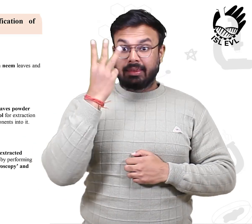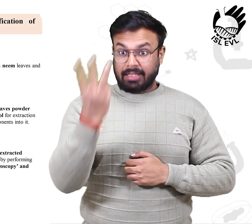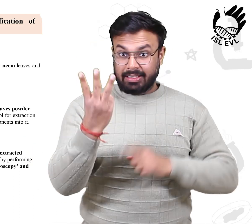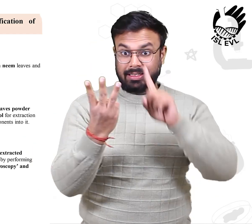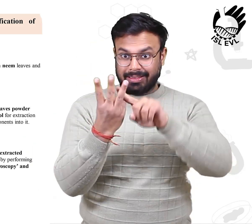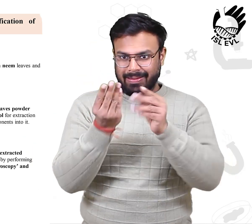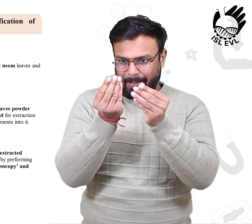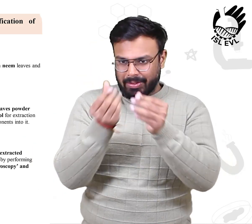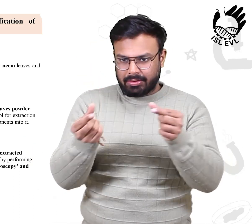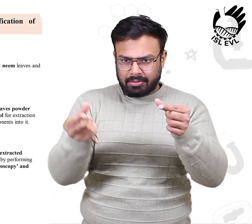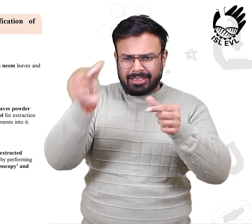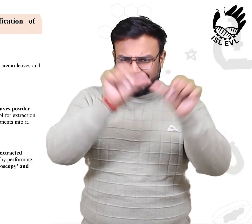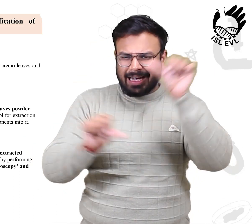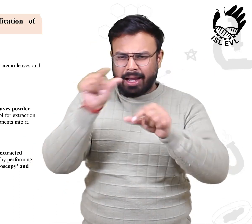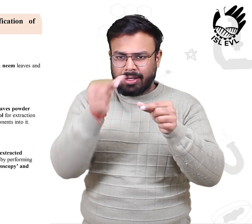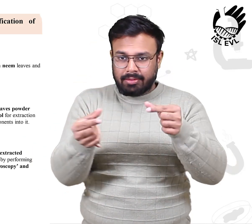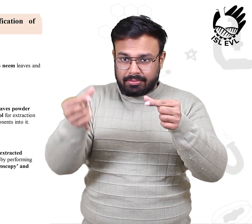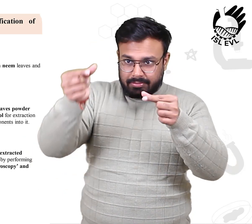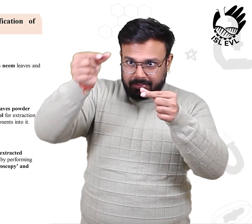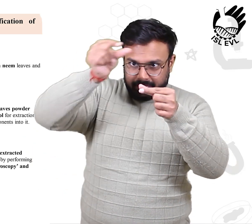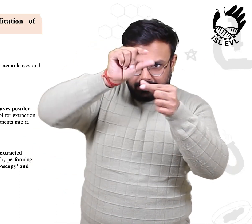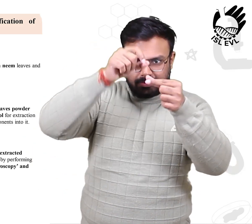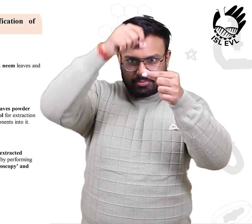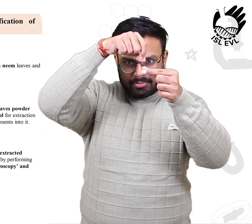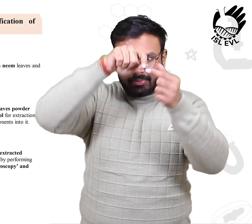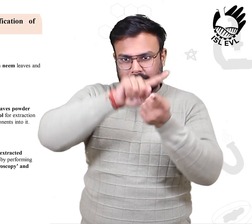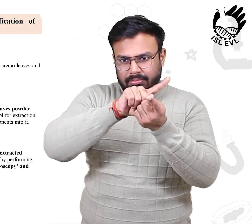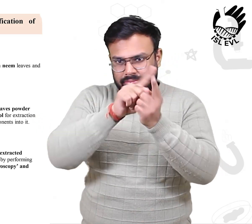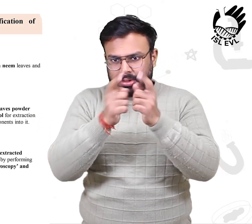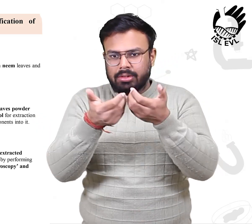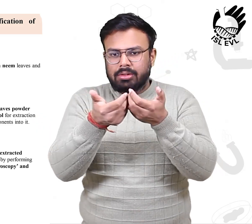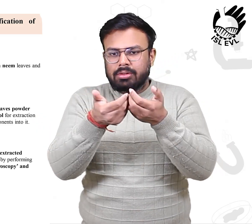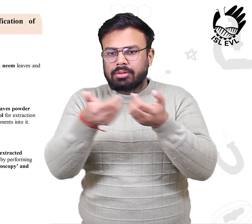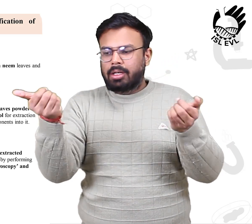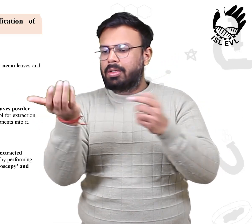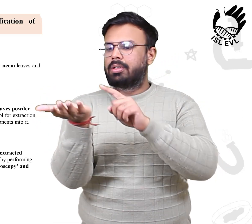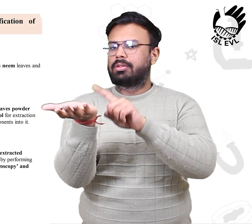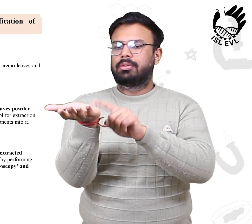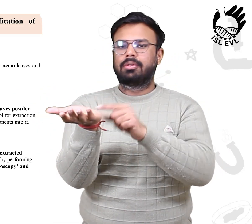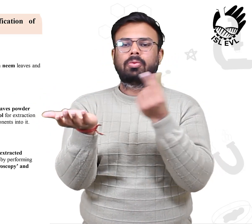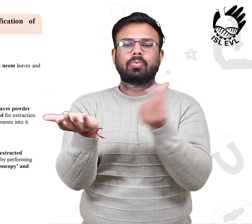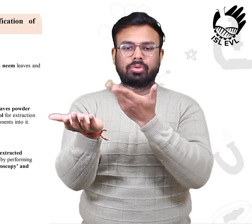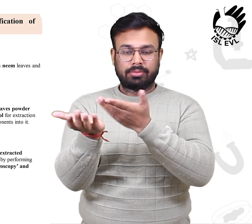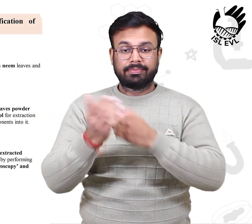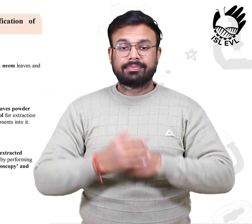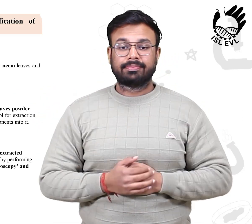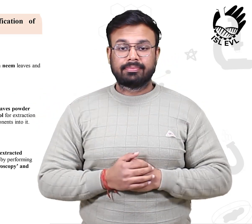airtight container. Third, add dried leaves powder into methanol for extraction